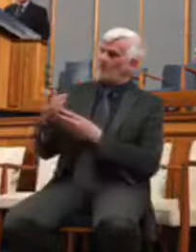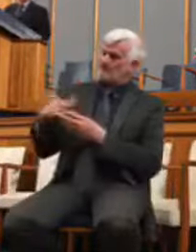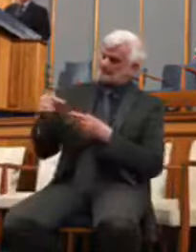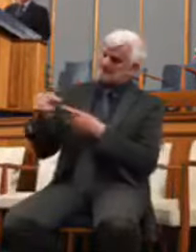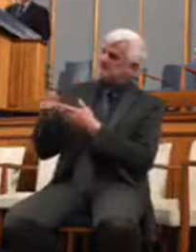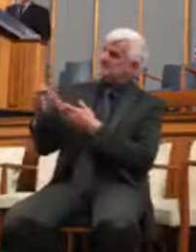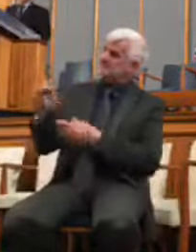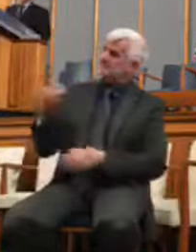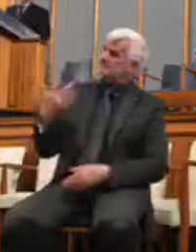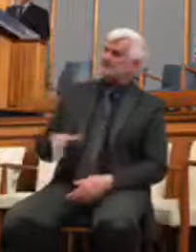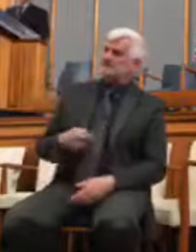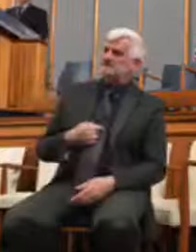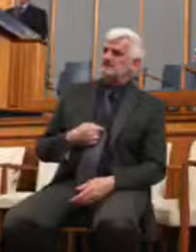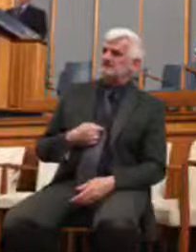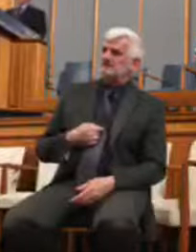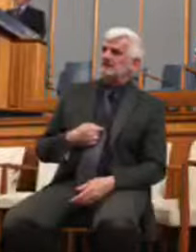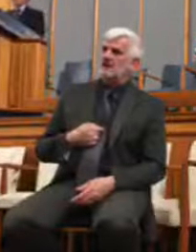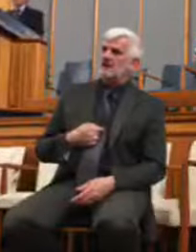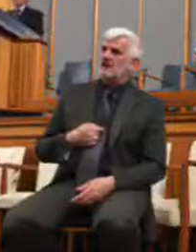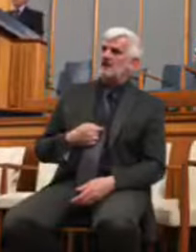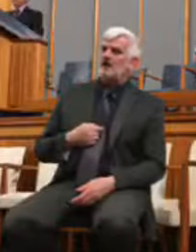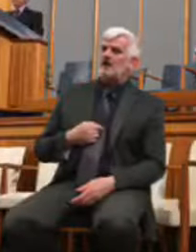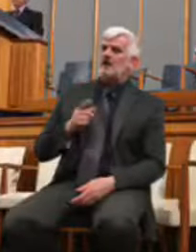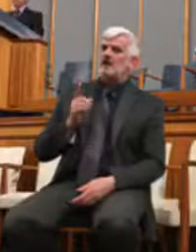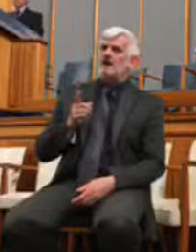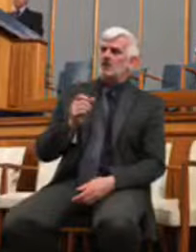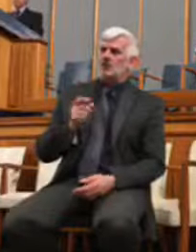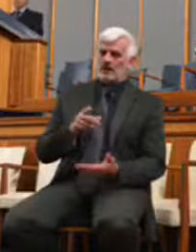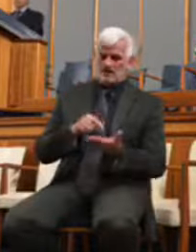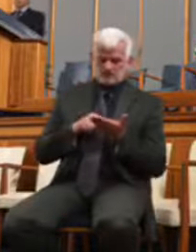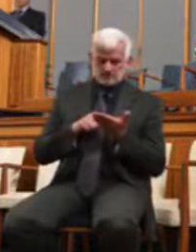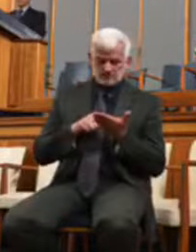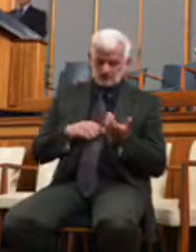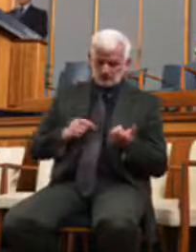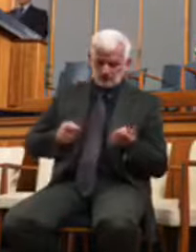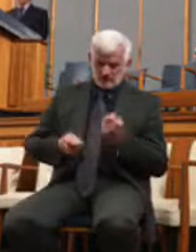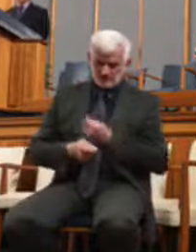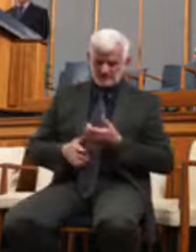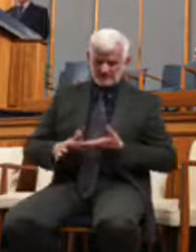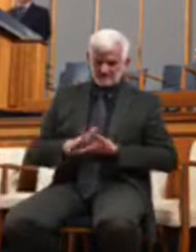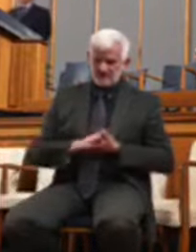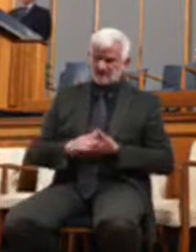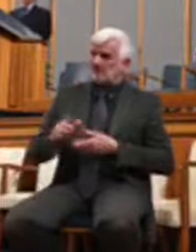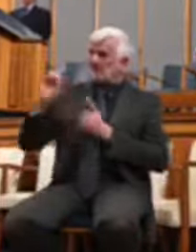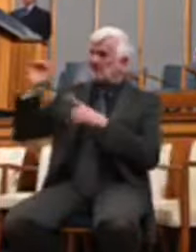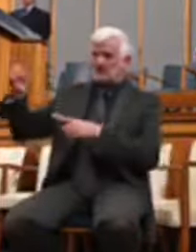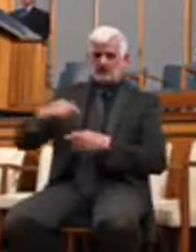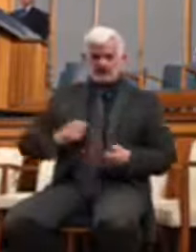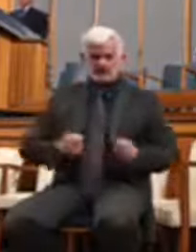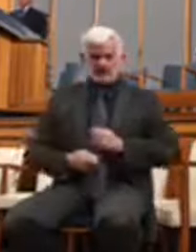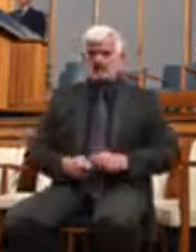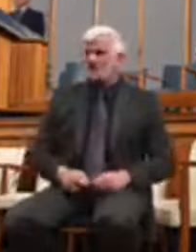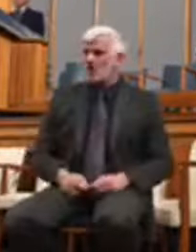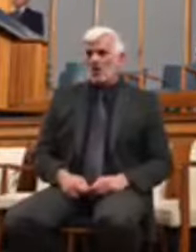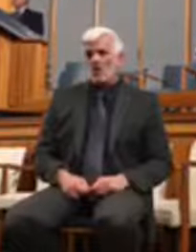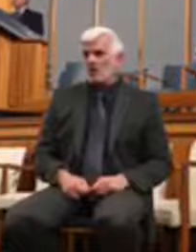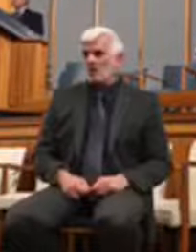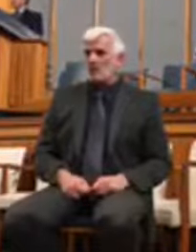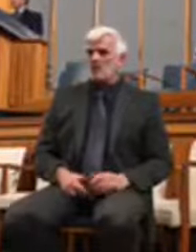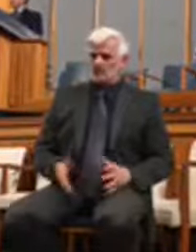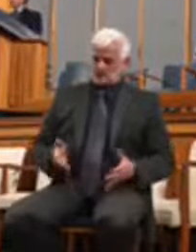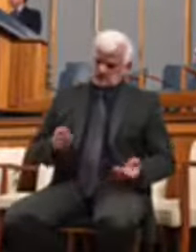repentance means I have to implore the Lord. I have to implore God. I have to cry unto